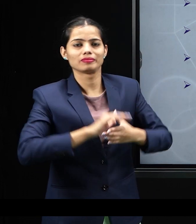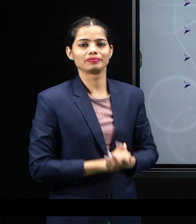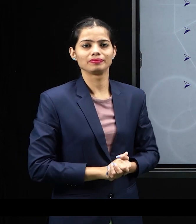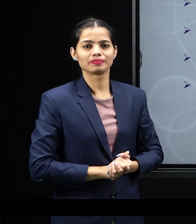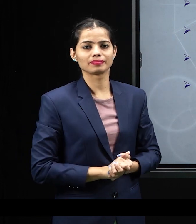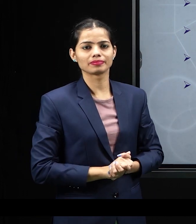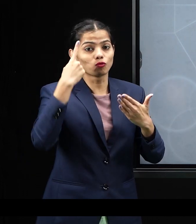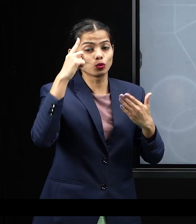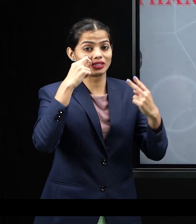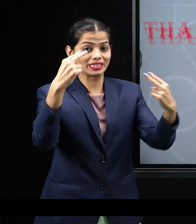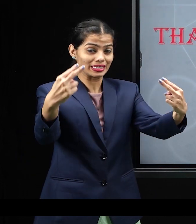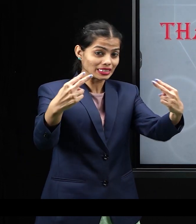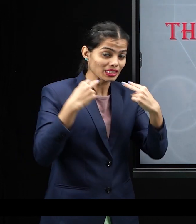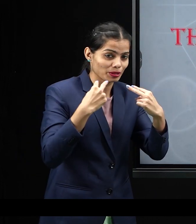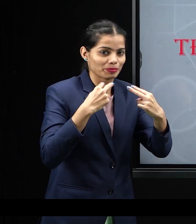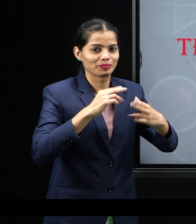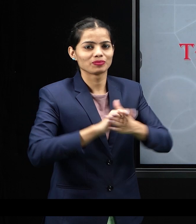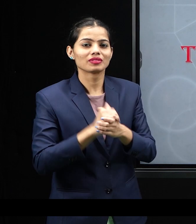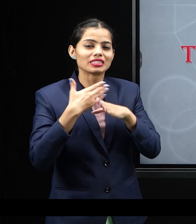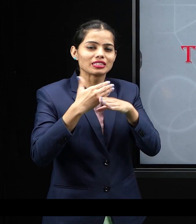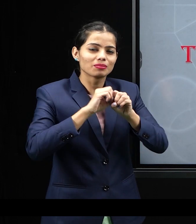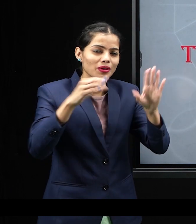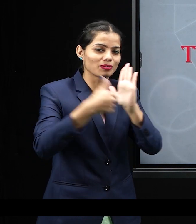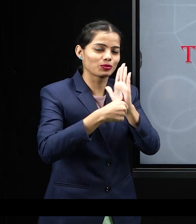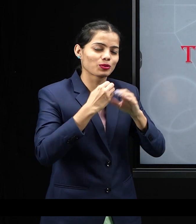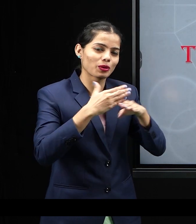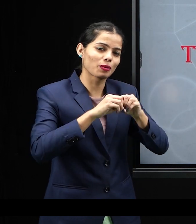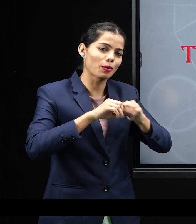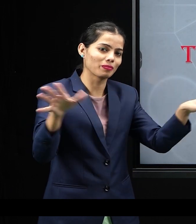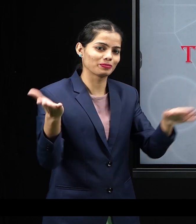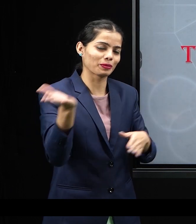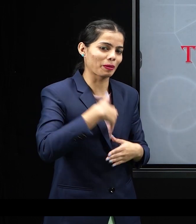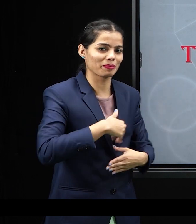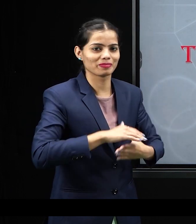Thanks for watching. Like, share and subscribe.